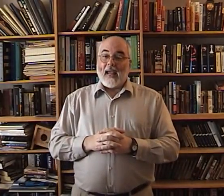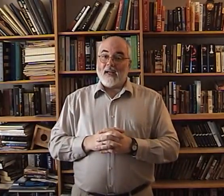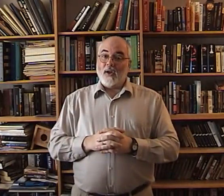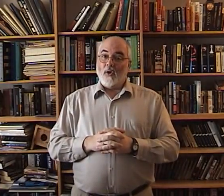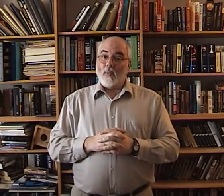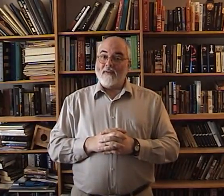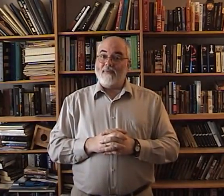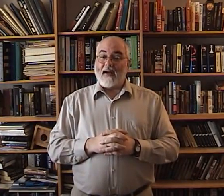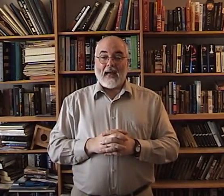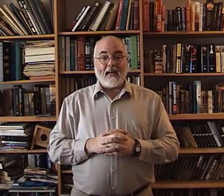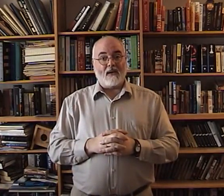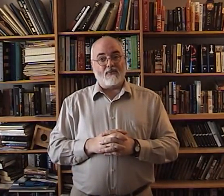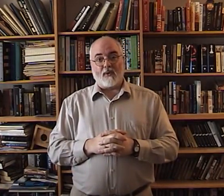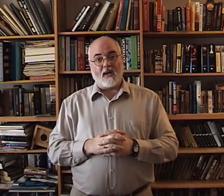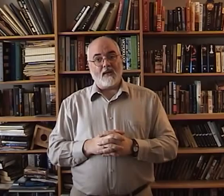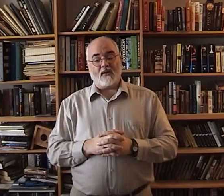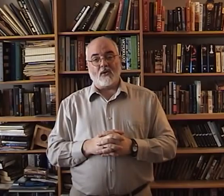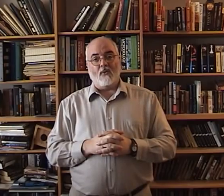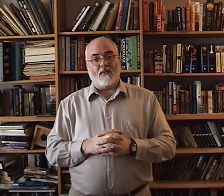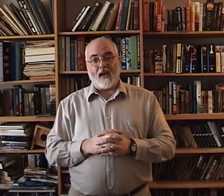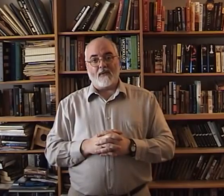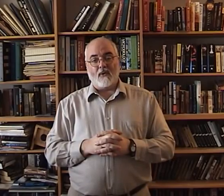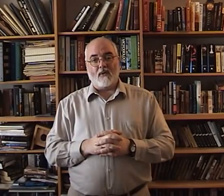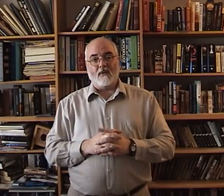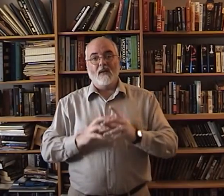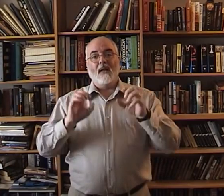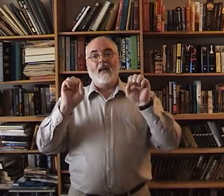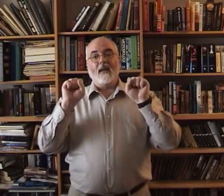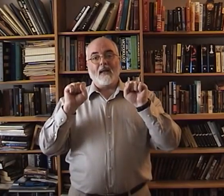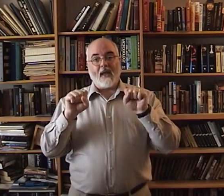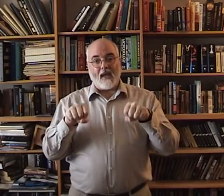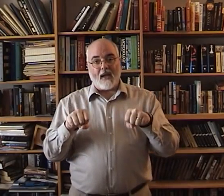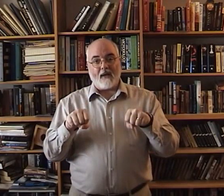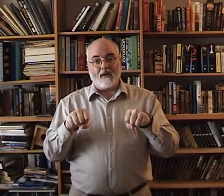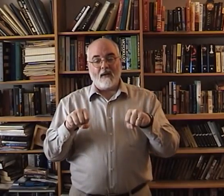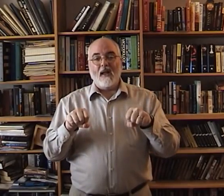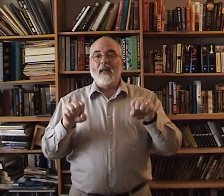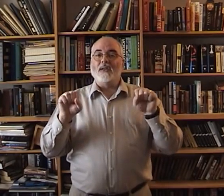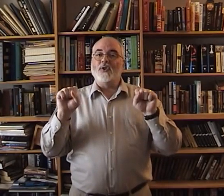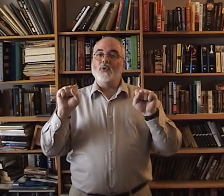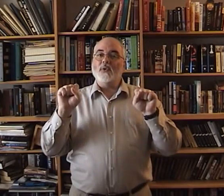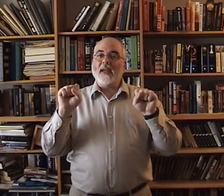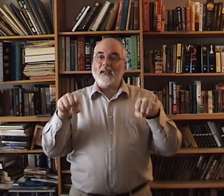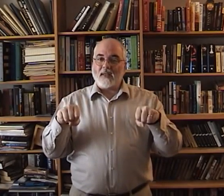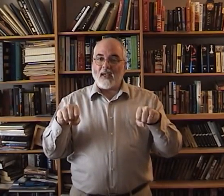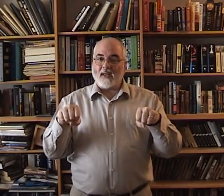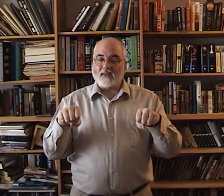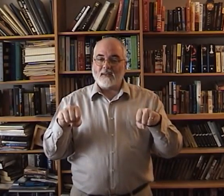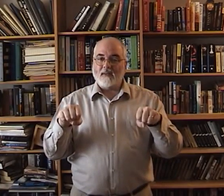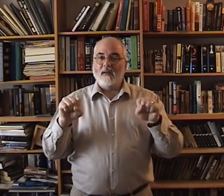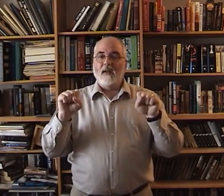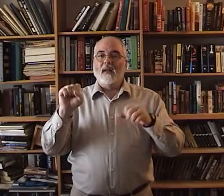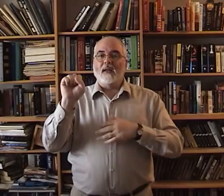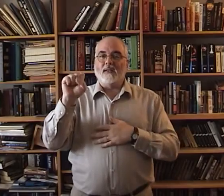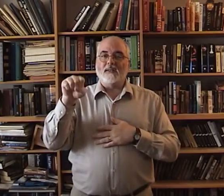Can we find a friend so faithful? Can. Two yes hands. This is